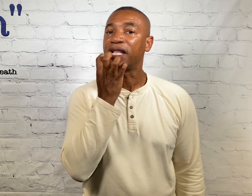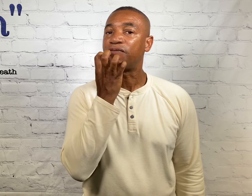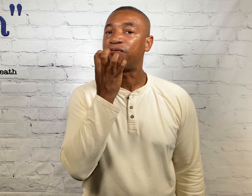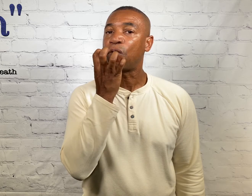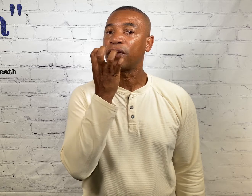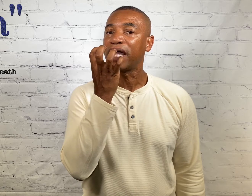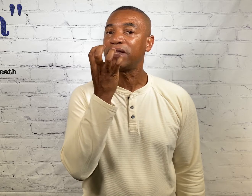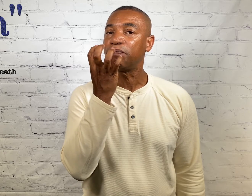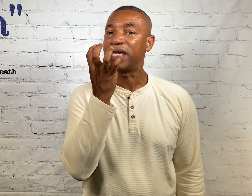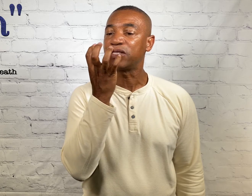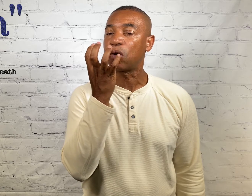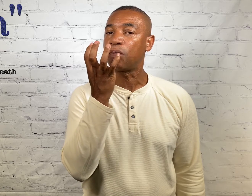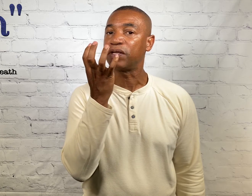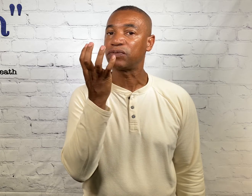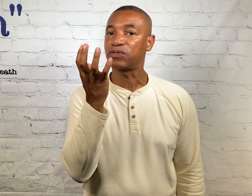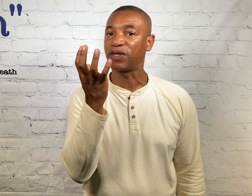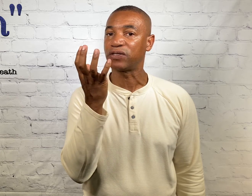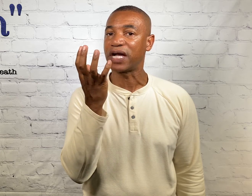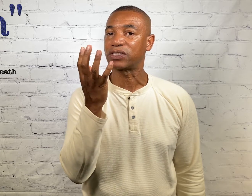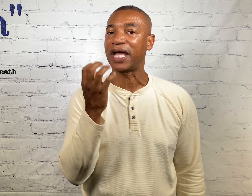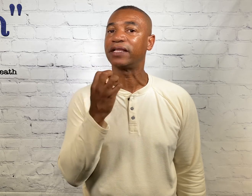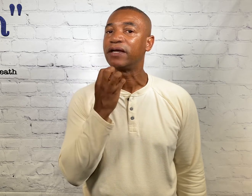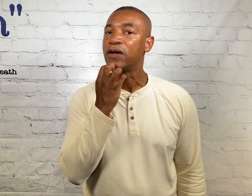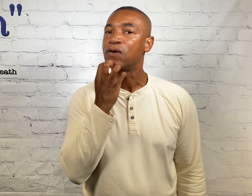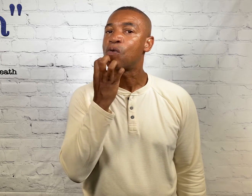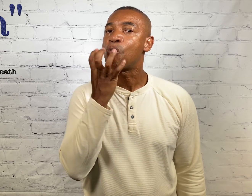up forward and begin to open up those fingers out slightly.